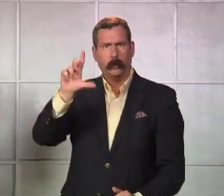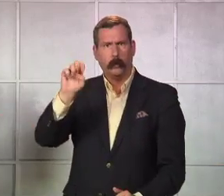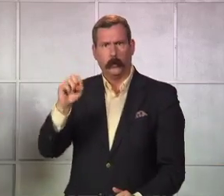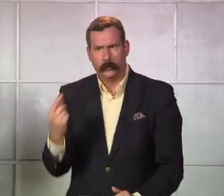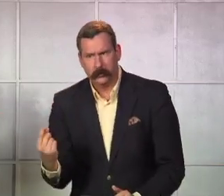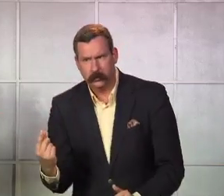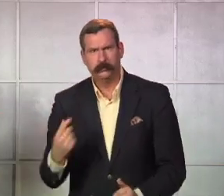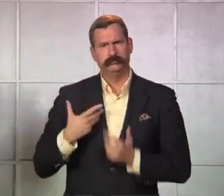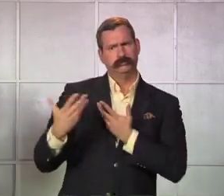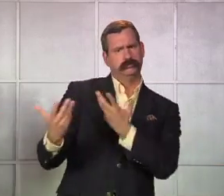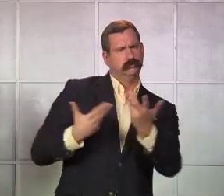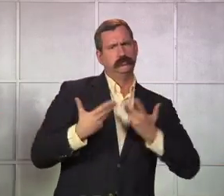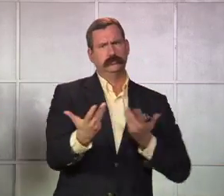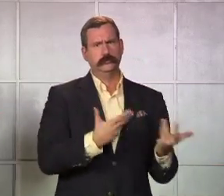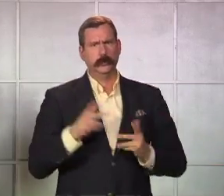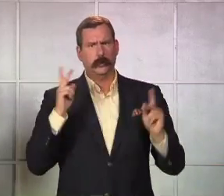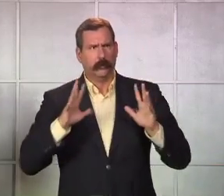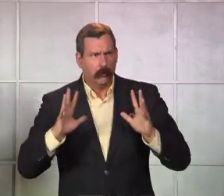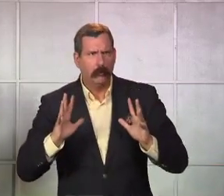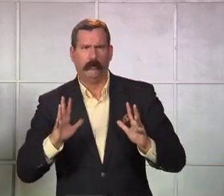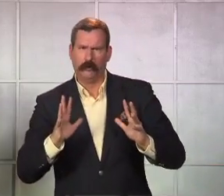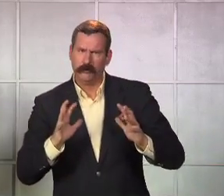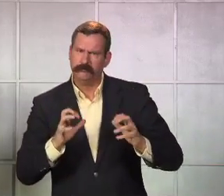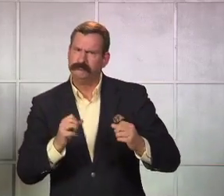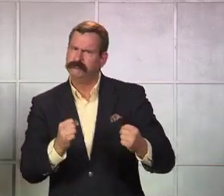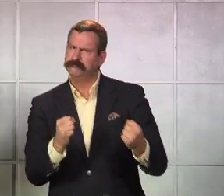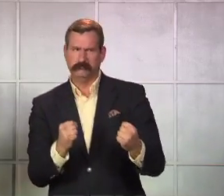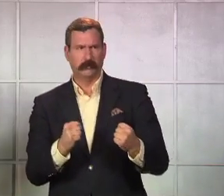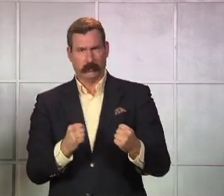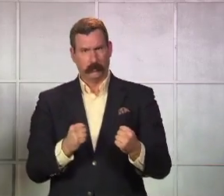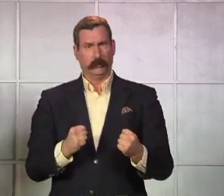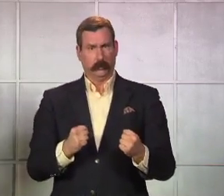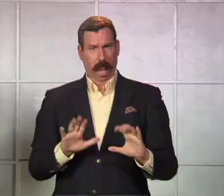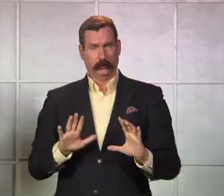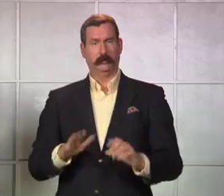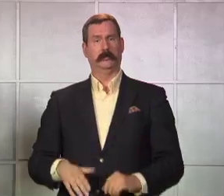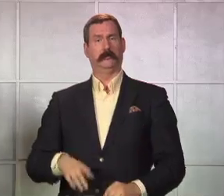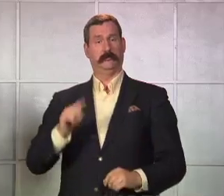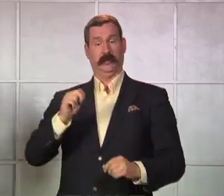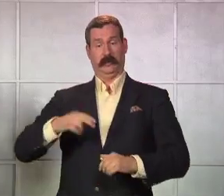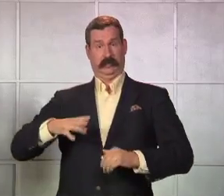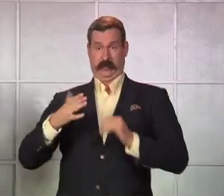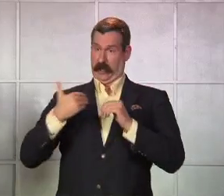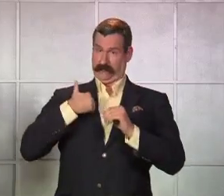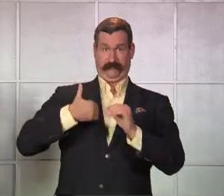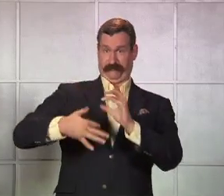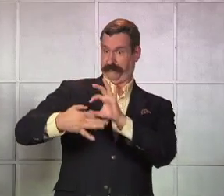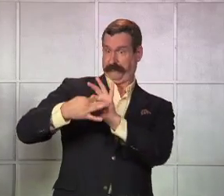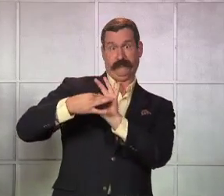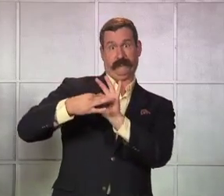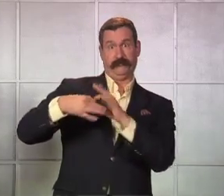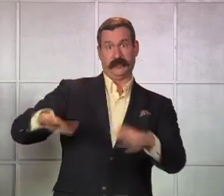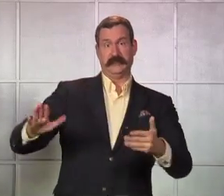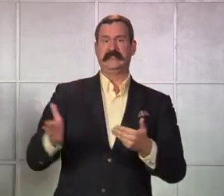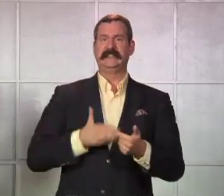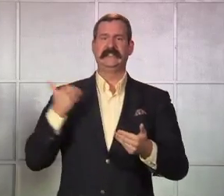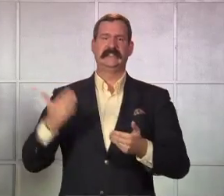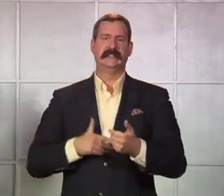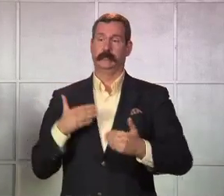goal. Roles also need to be clearly defined, so each member understands their role within the group. That will strengthen your